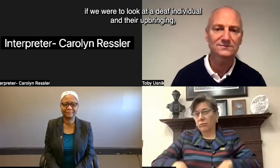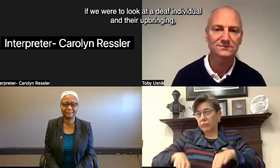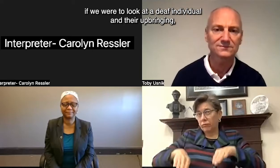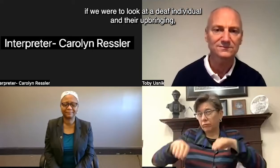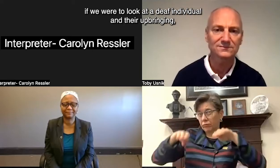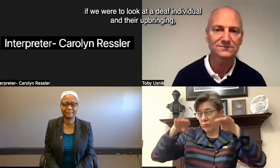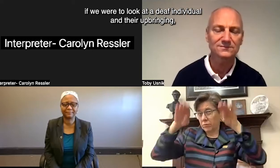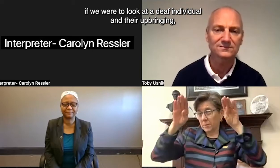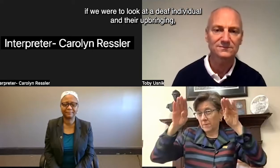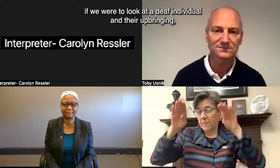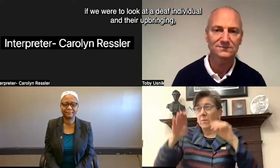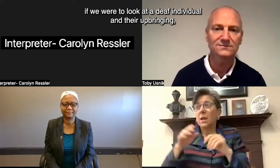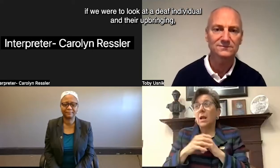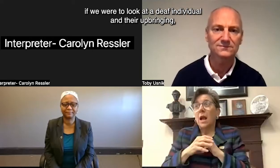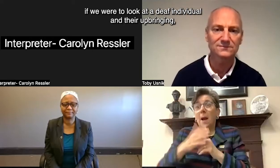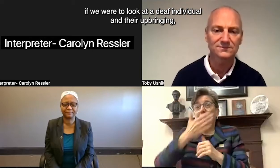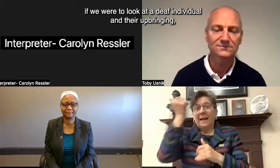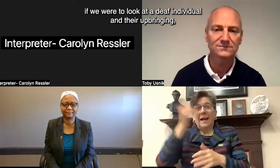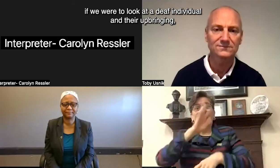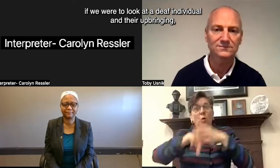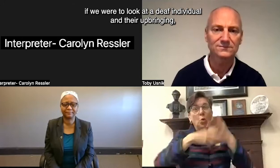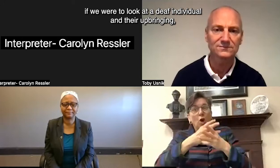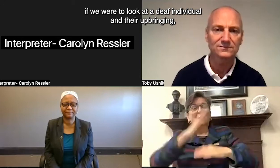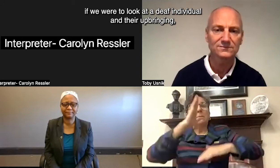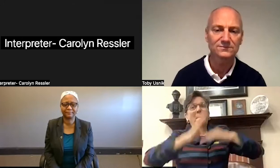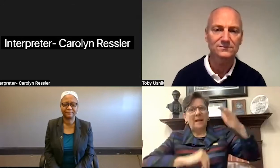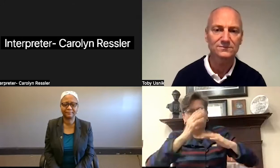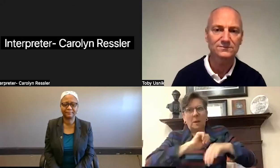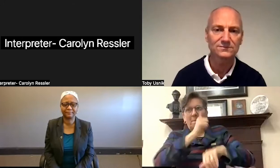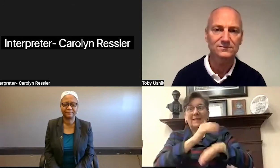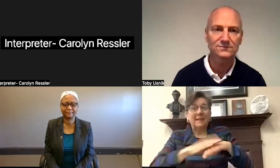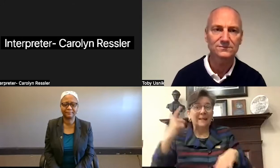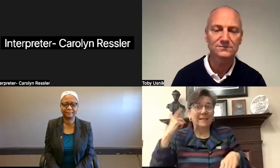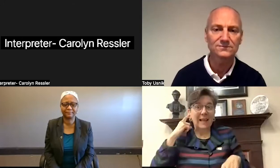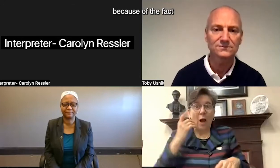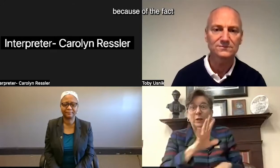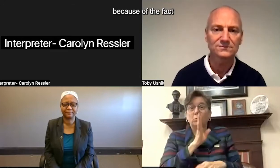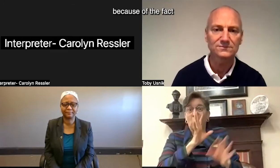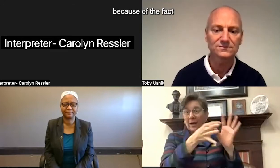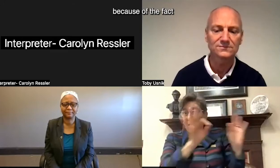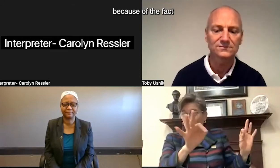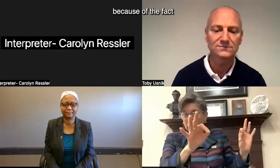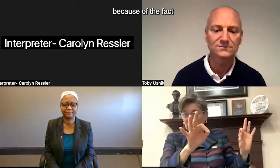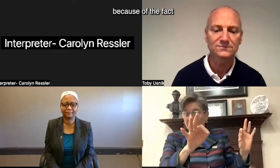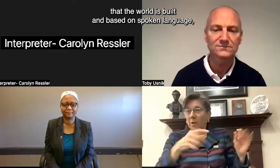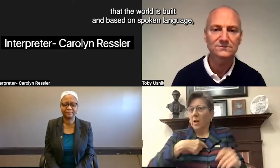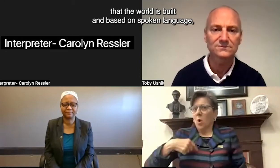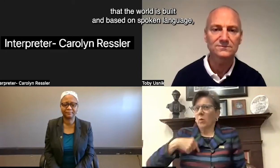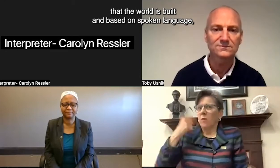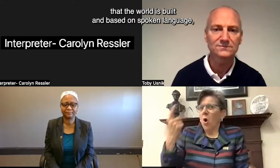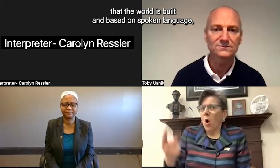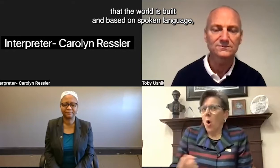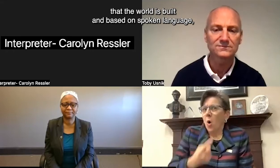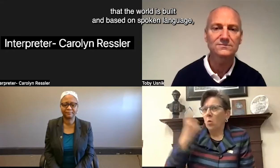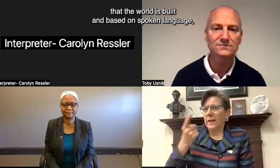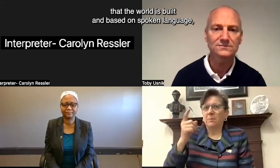deaf individual and their upbringing, because of the fact that the world is built and based on spoken